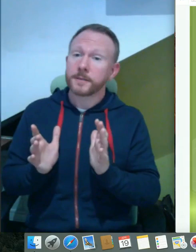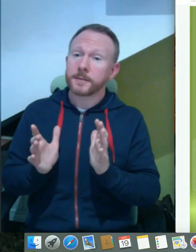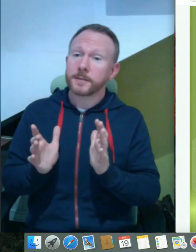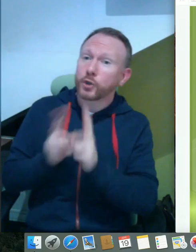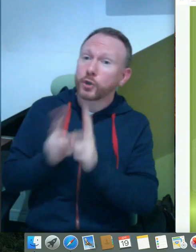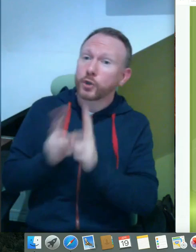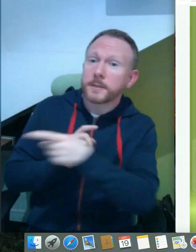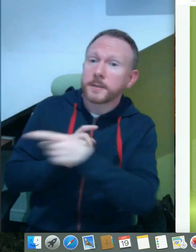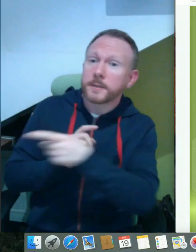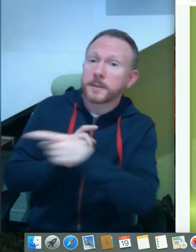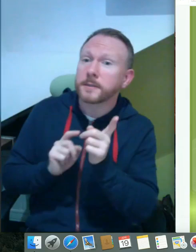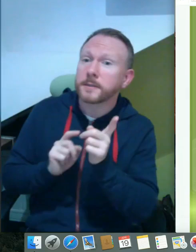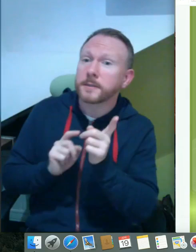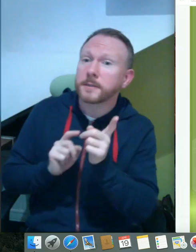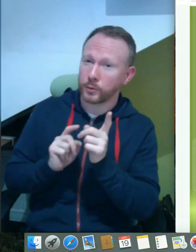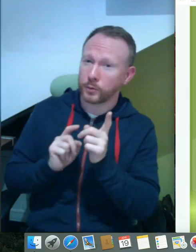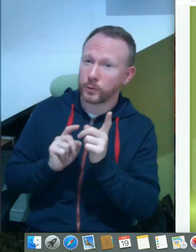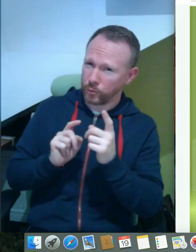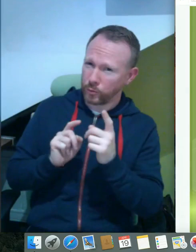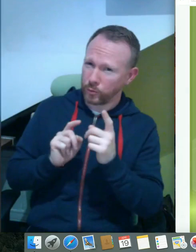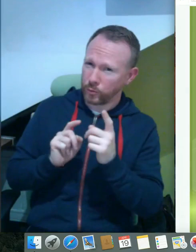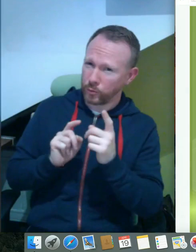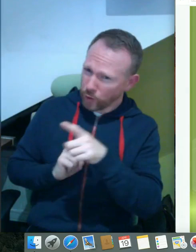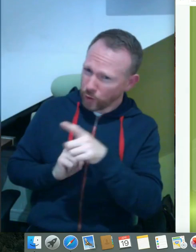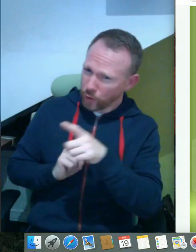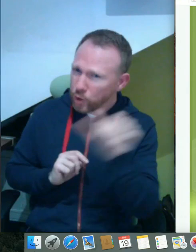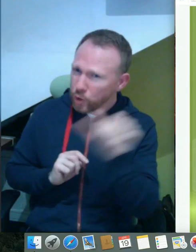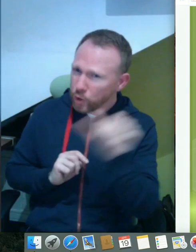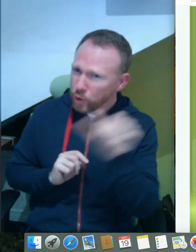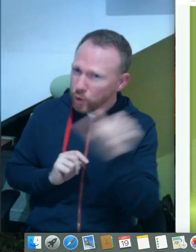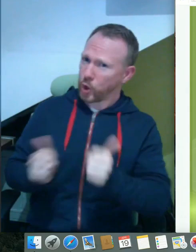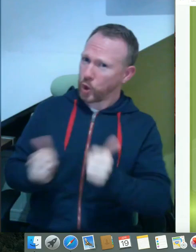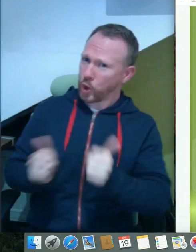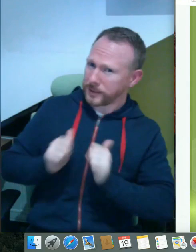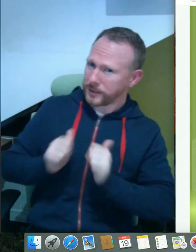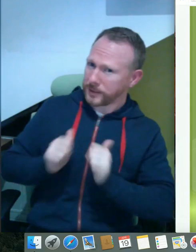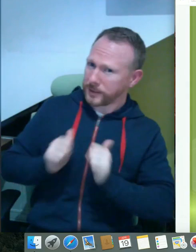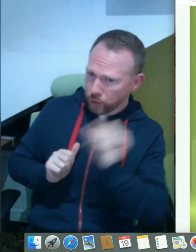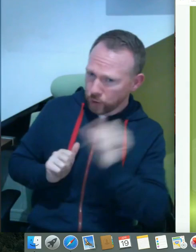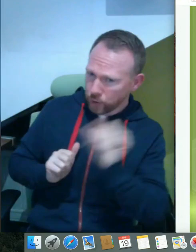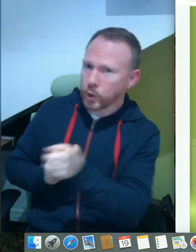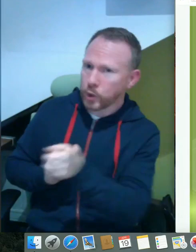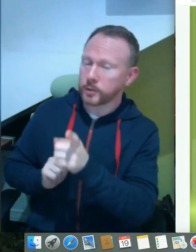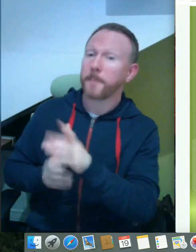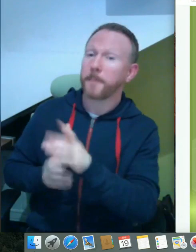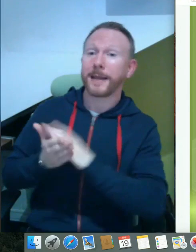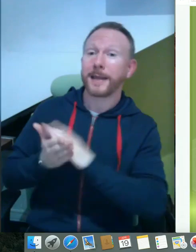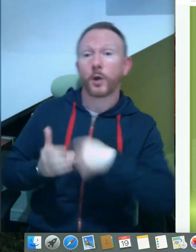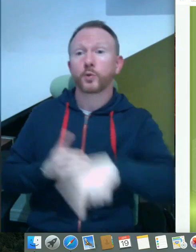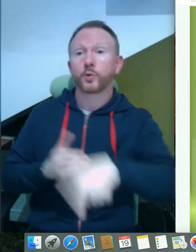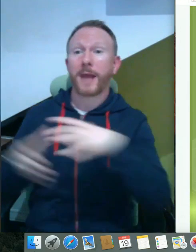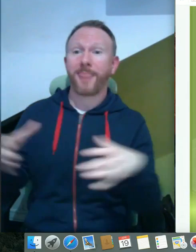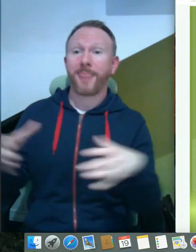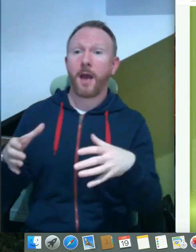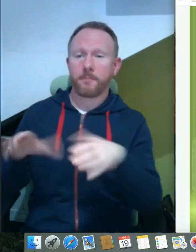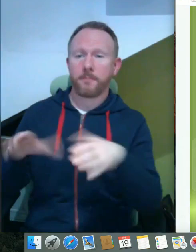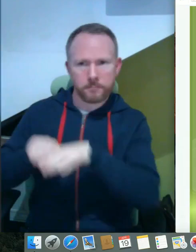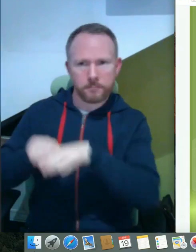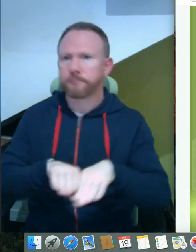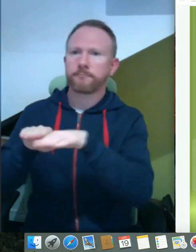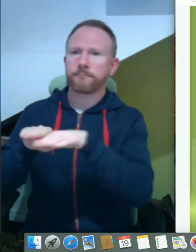interpreting profession to a point where they're confident, we are confident to use it